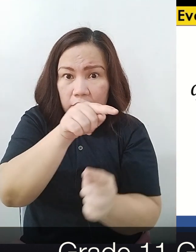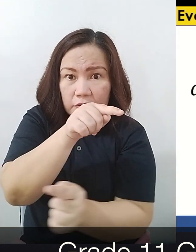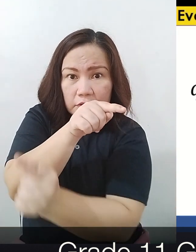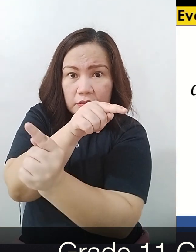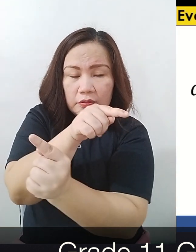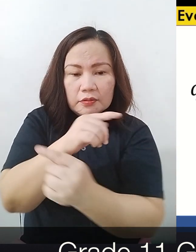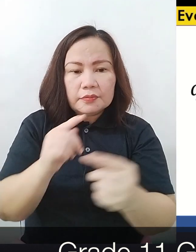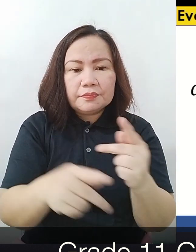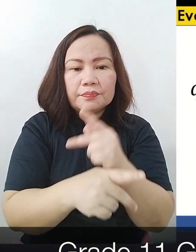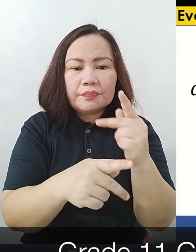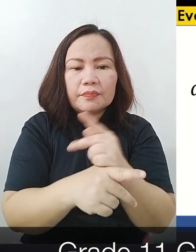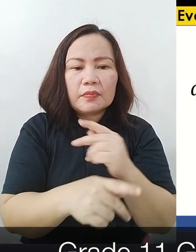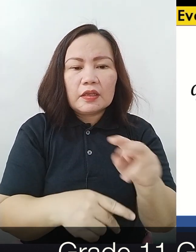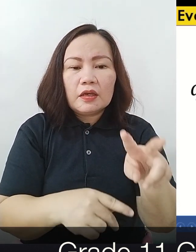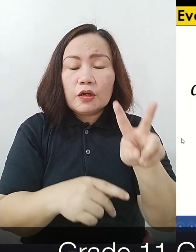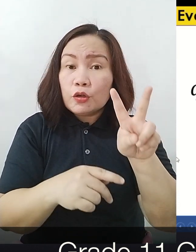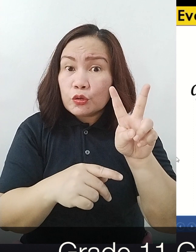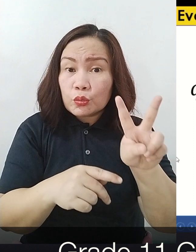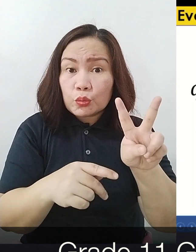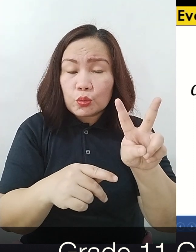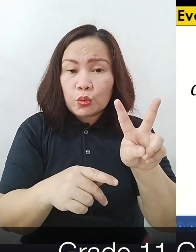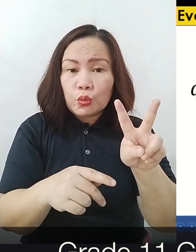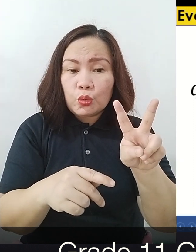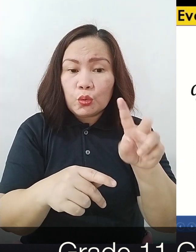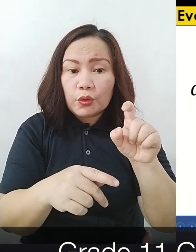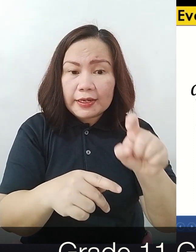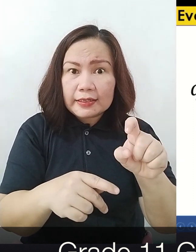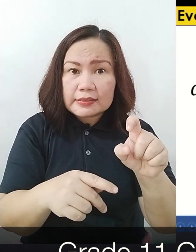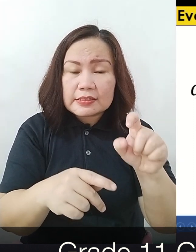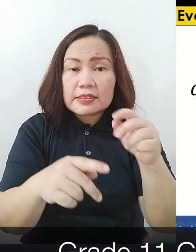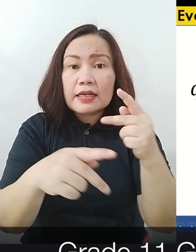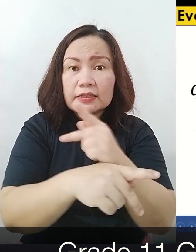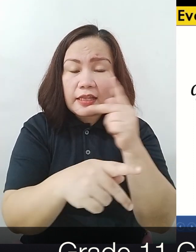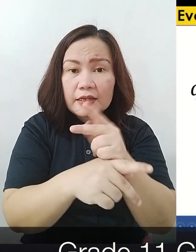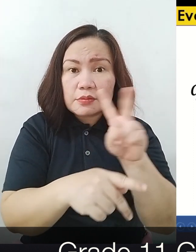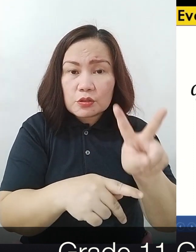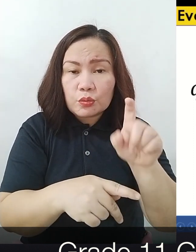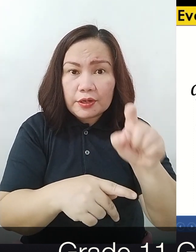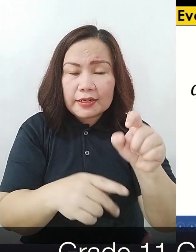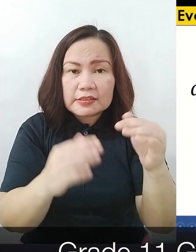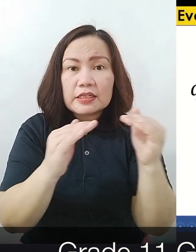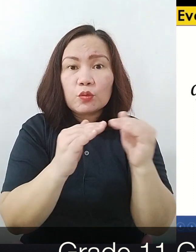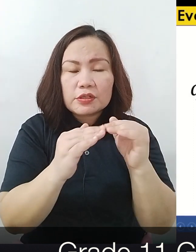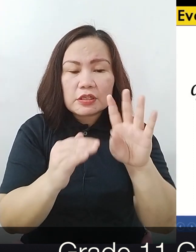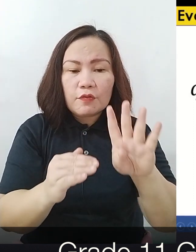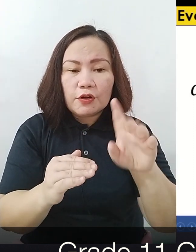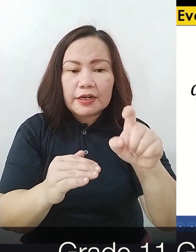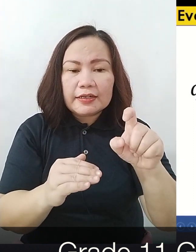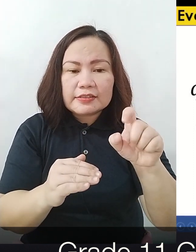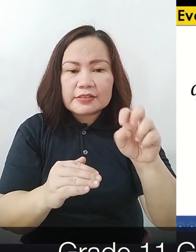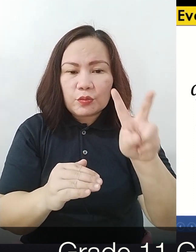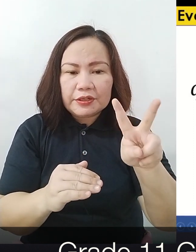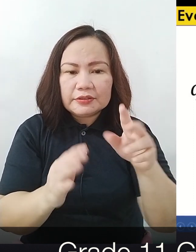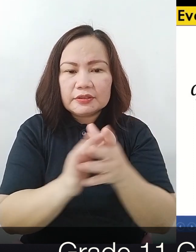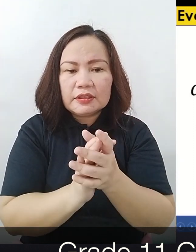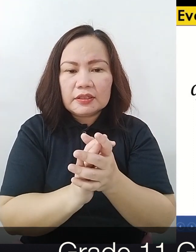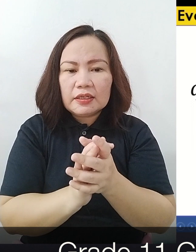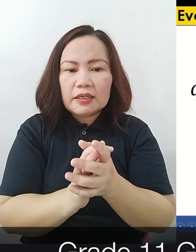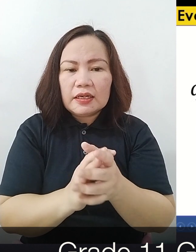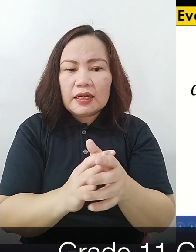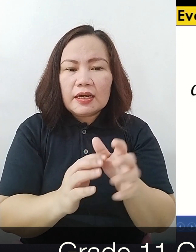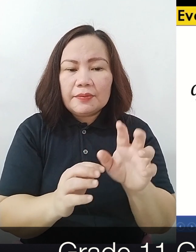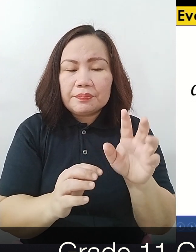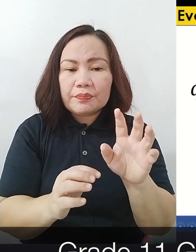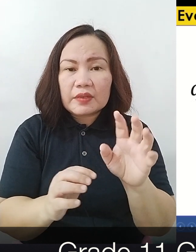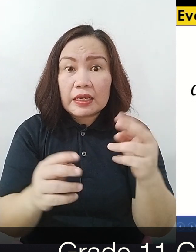So, magiging 2x. 2x times 2x, that is 4x squared. Tapos yung